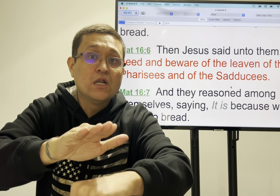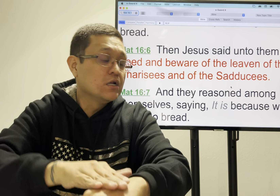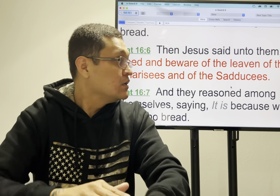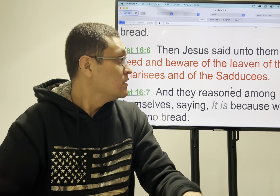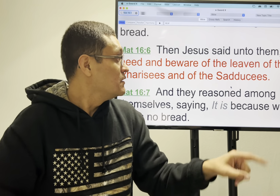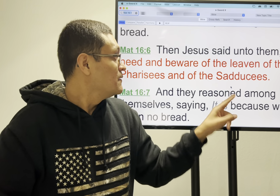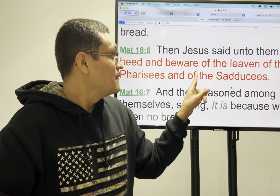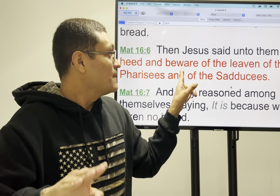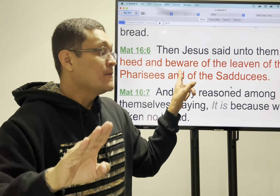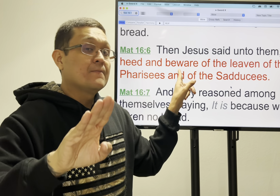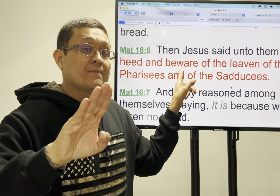beware.